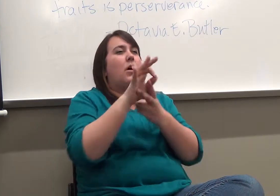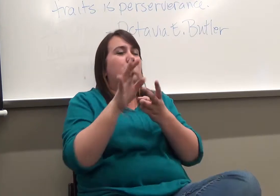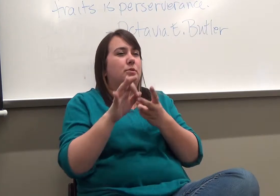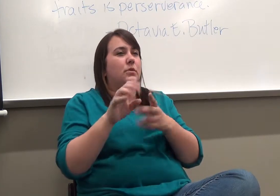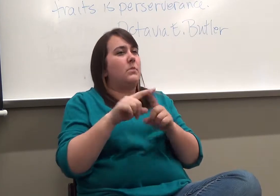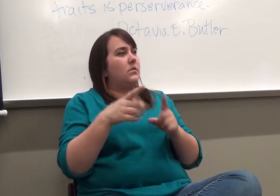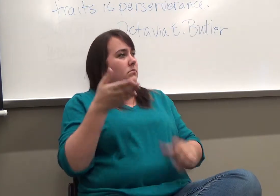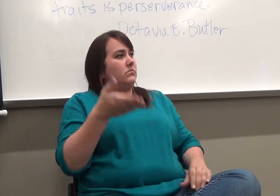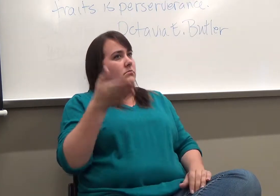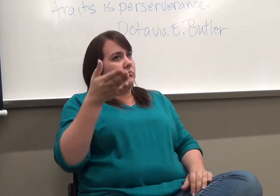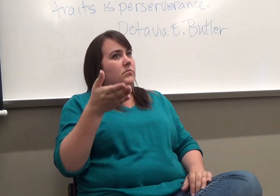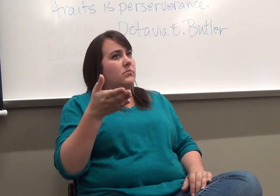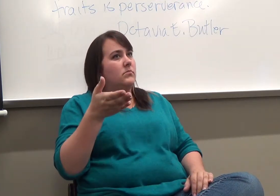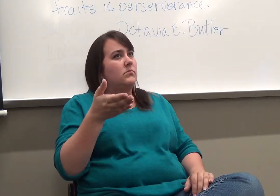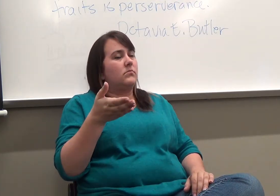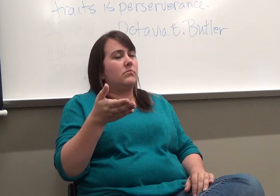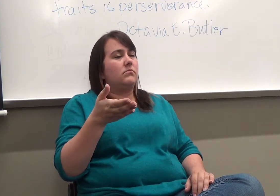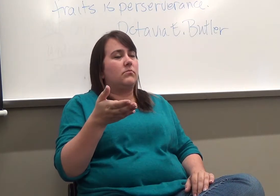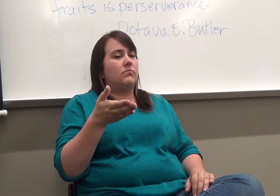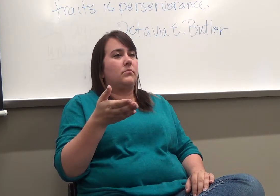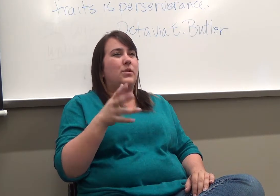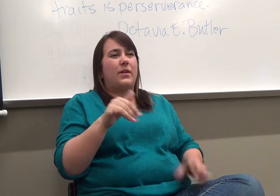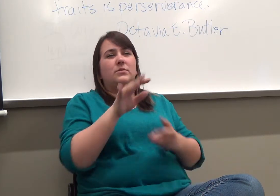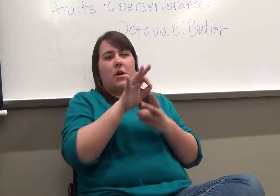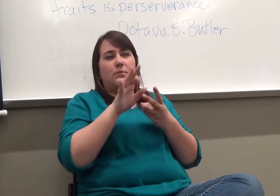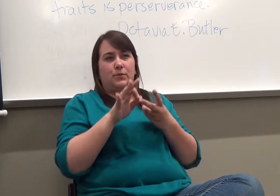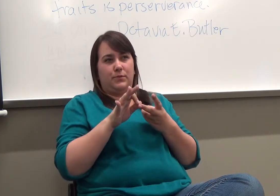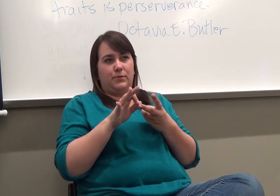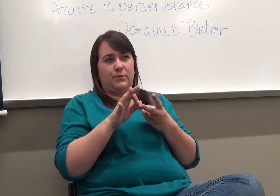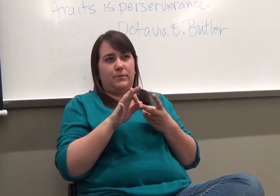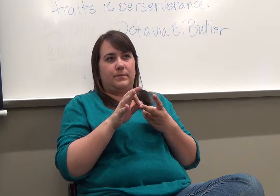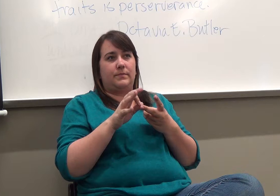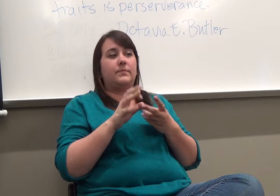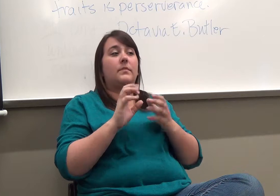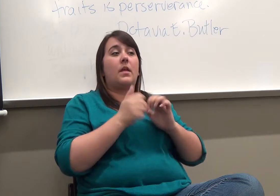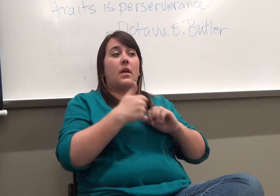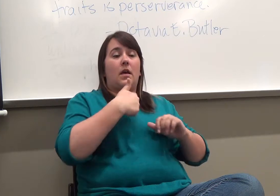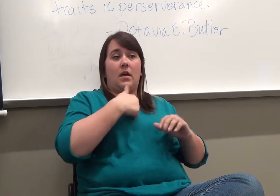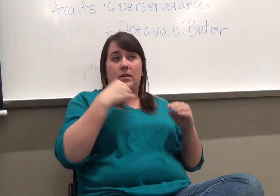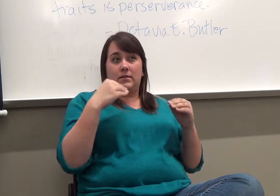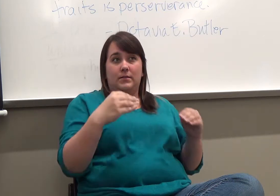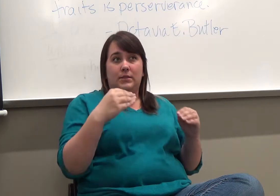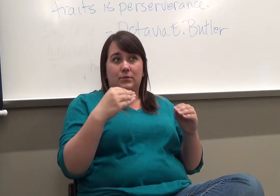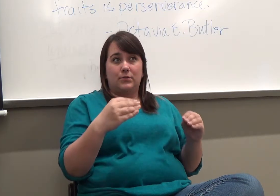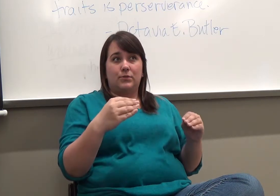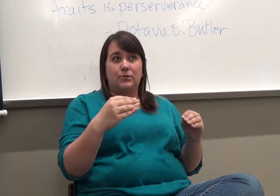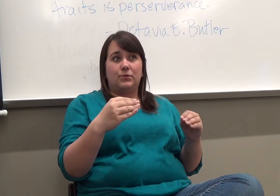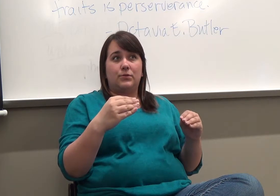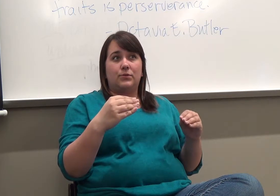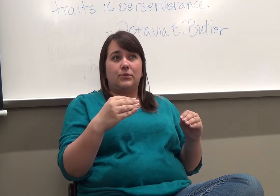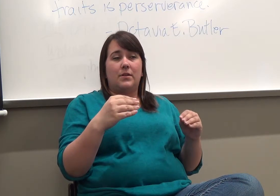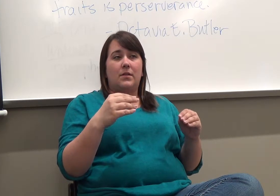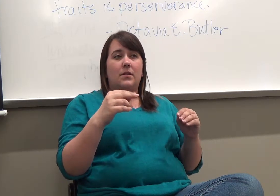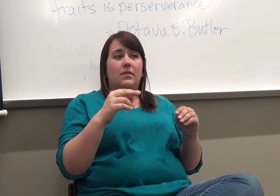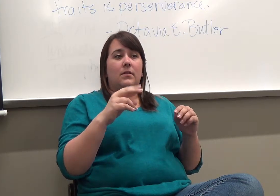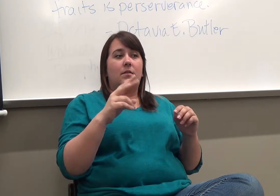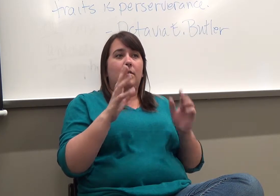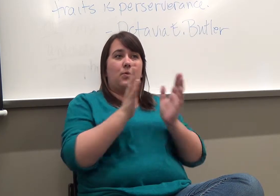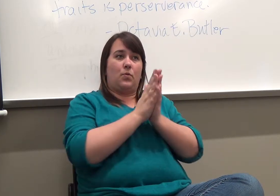Okay, now the way I teach this, the title of your book, and